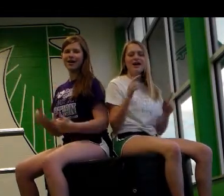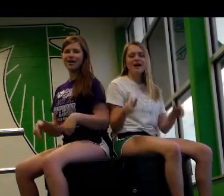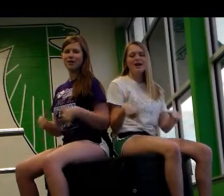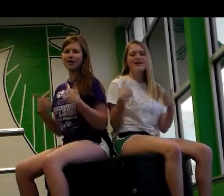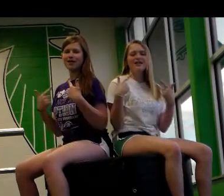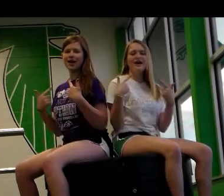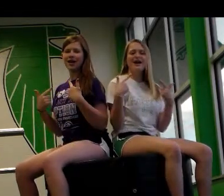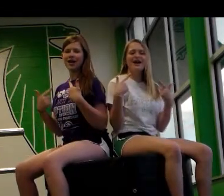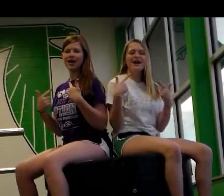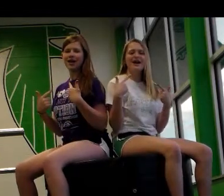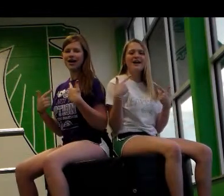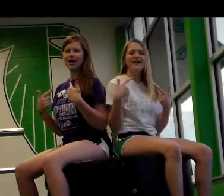life